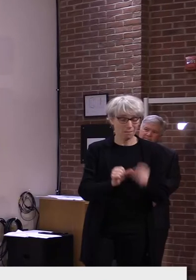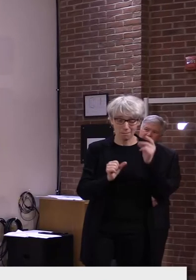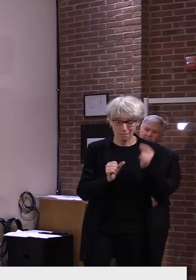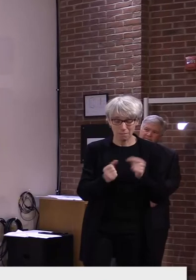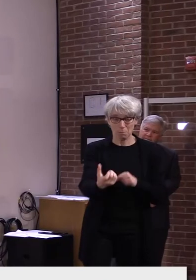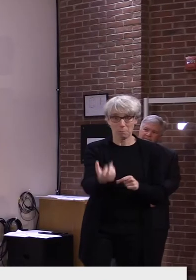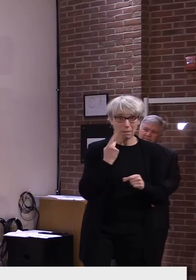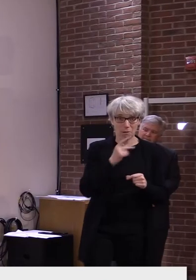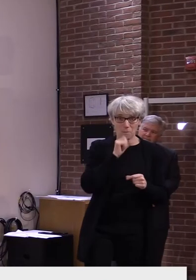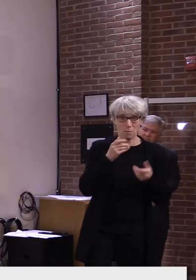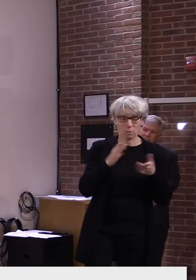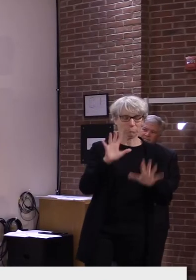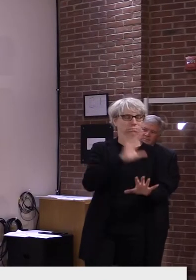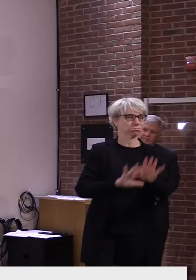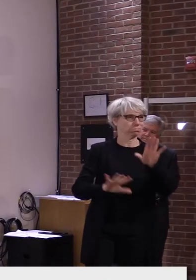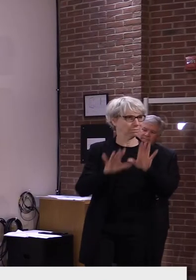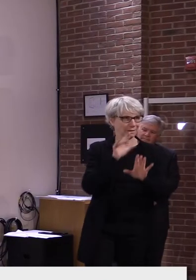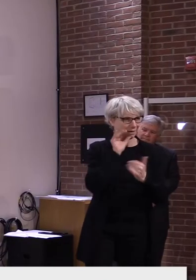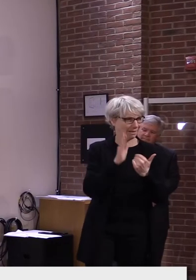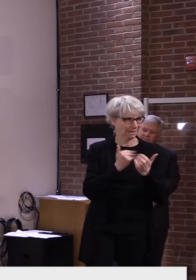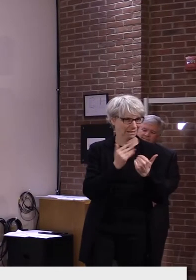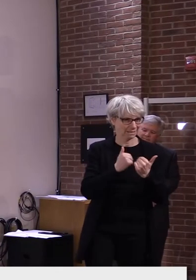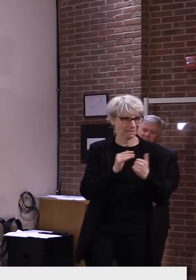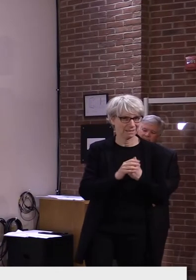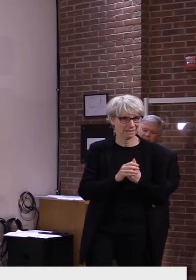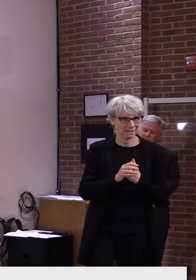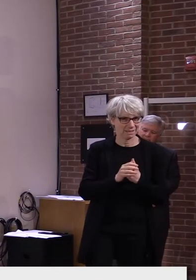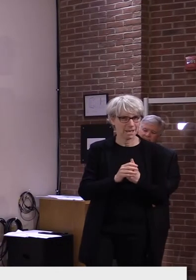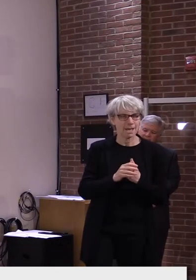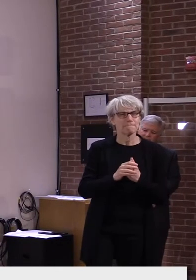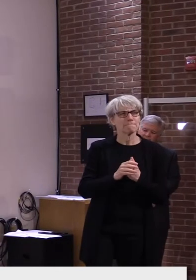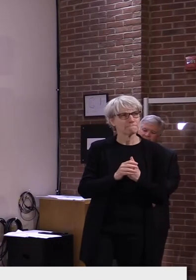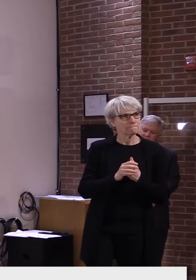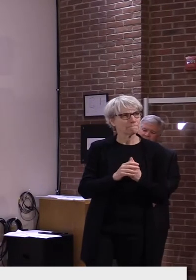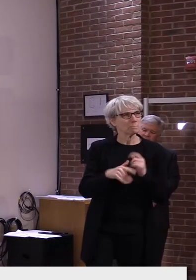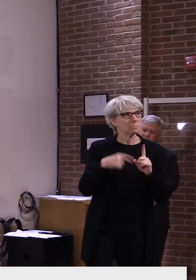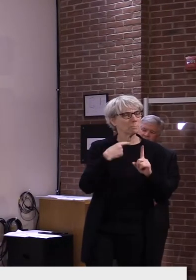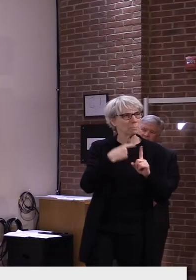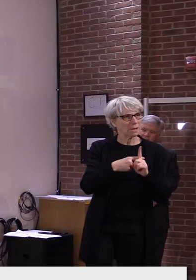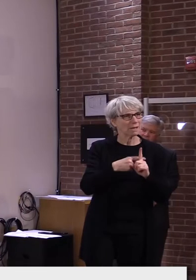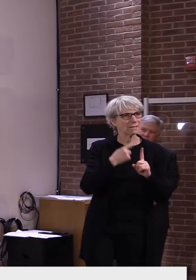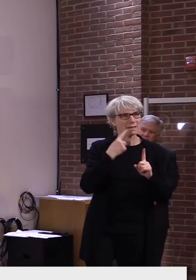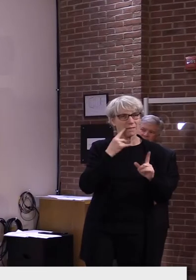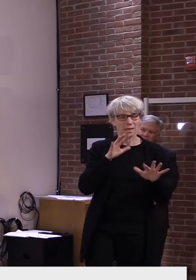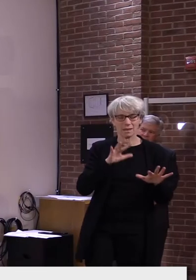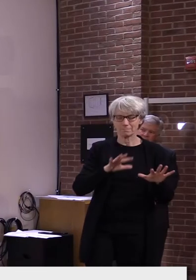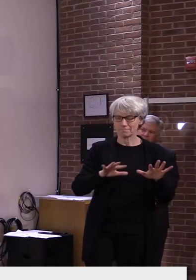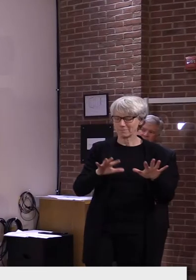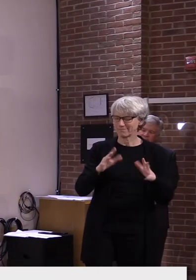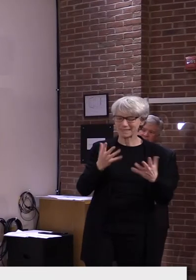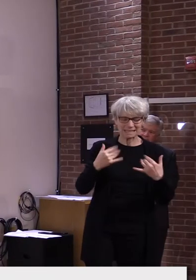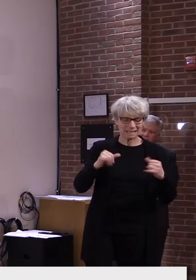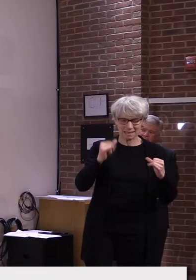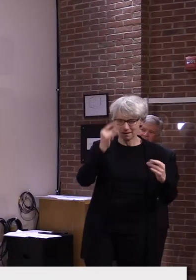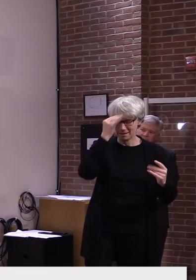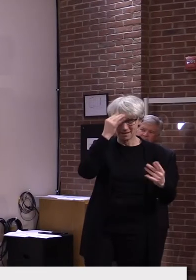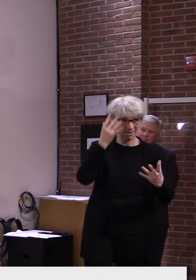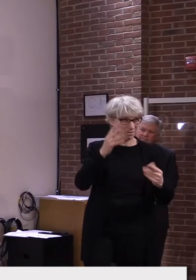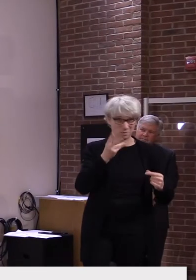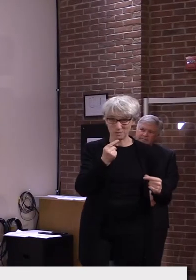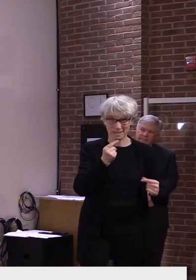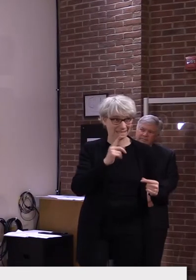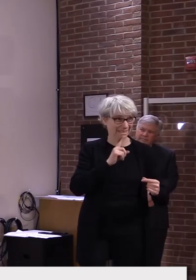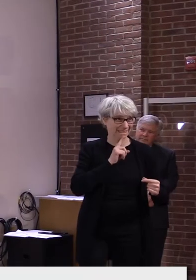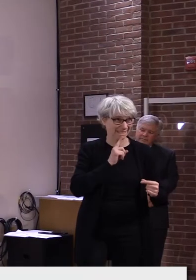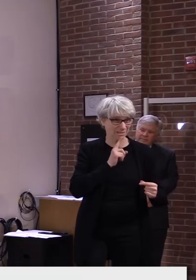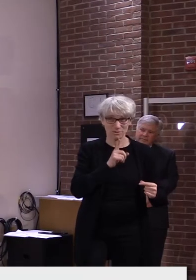transition. Also takes time for this to sort of really settle in, like the fact that we're all of a